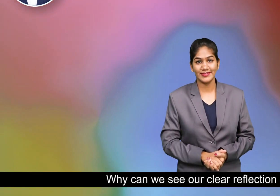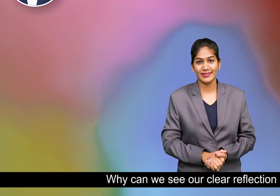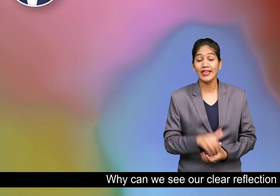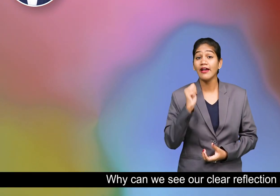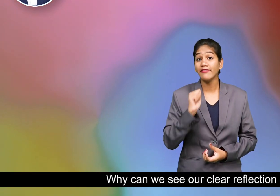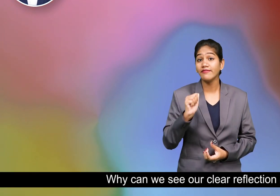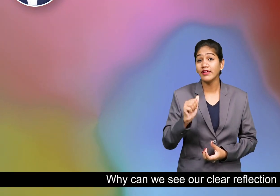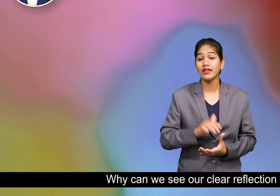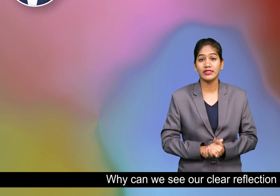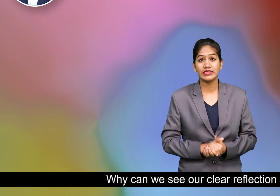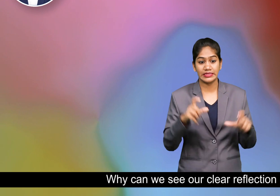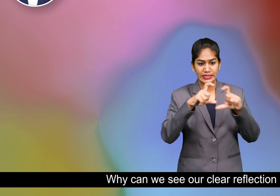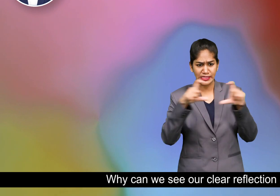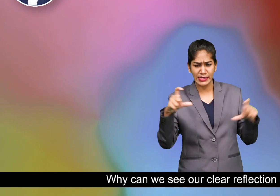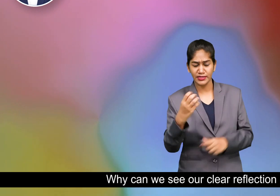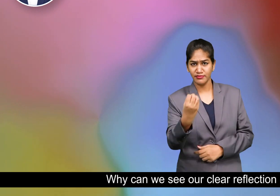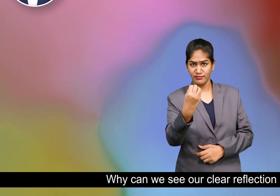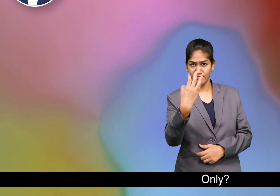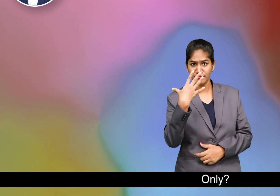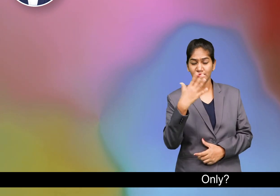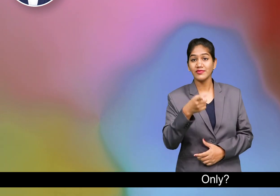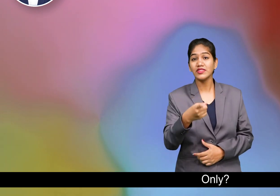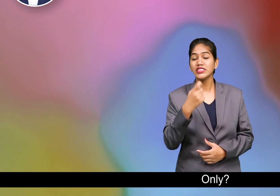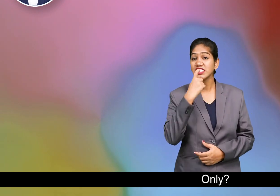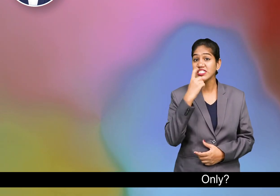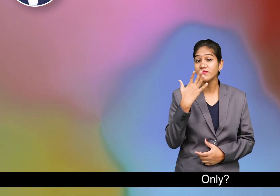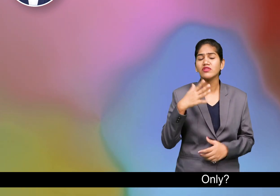Why can we see our clear reflection in mirrors only?